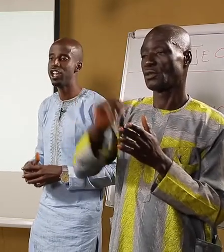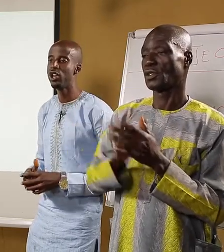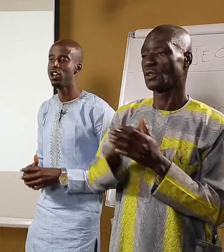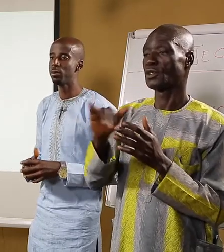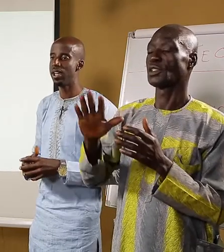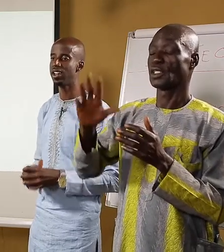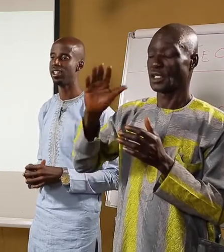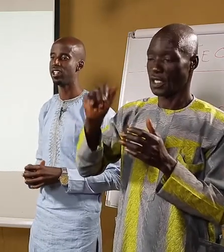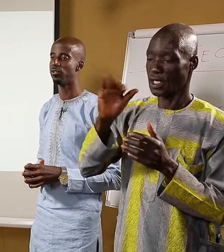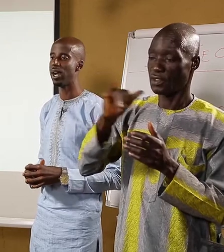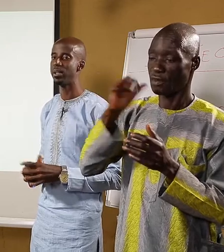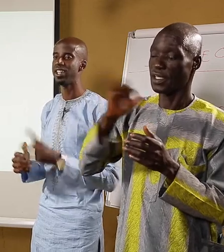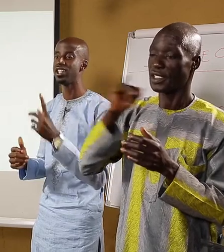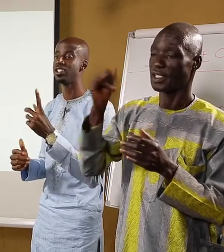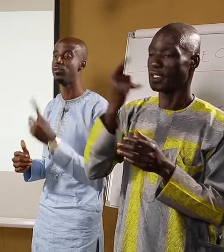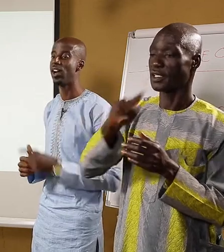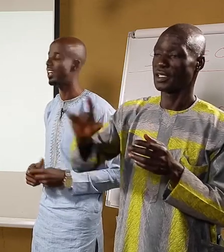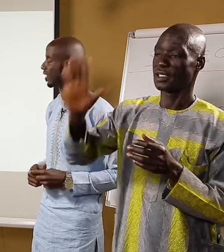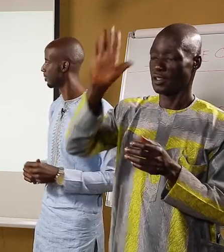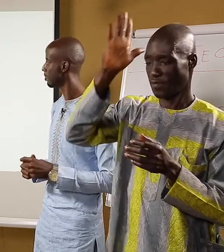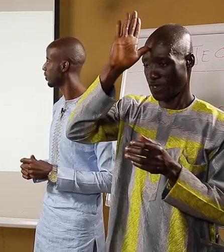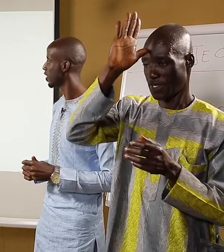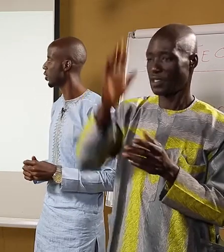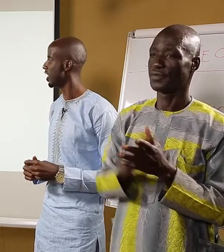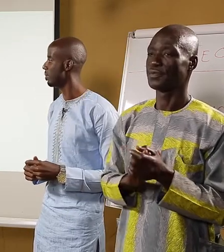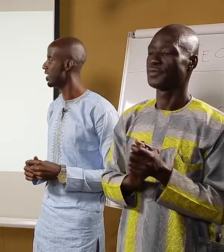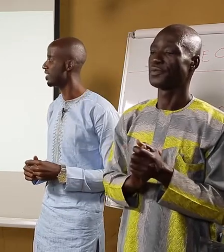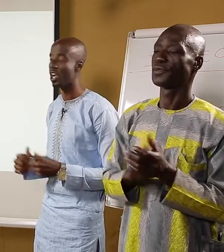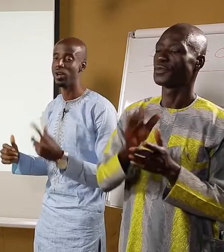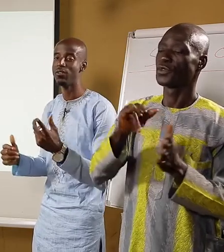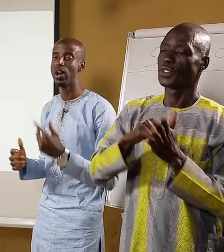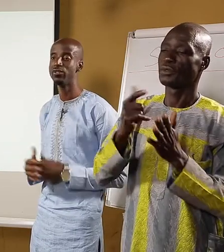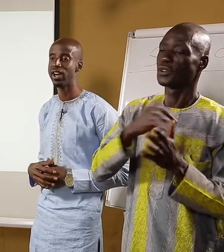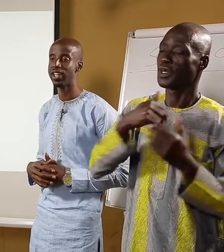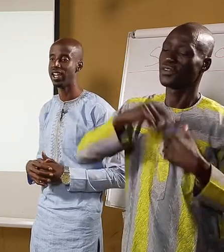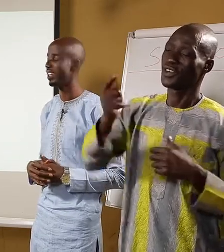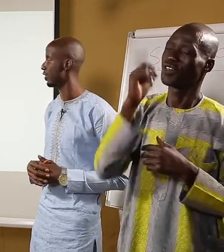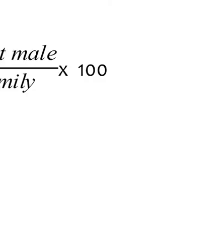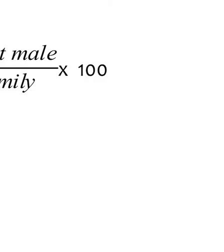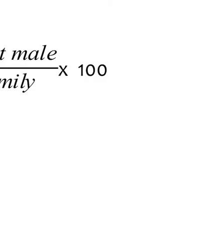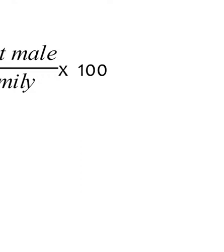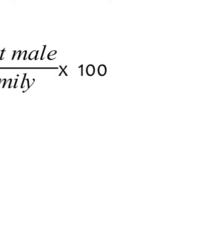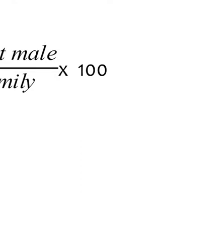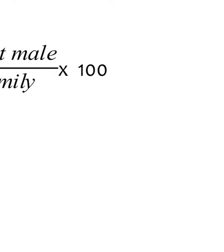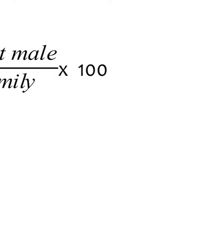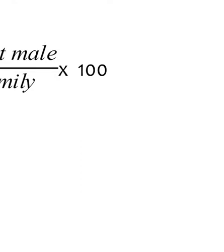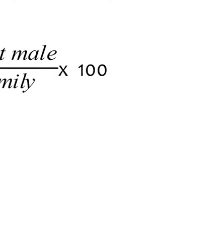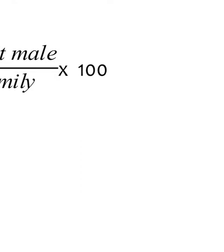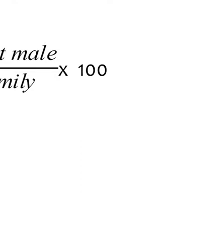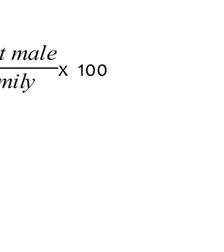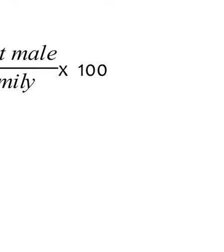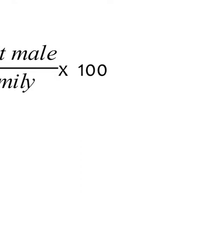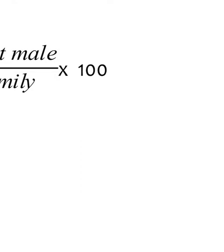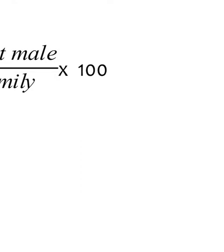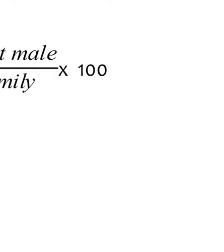The adult male in the family is the father. So it means, and we have one father in the family. So